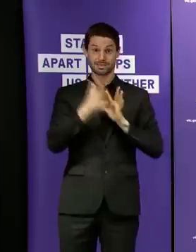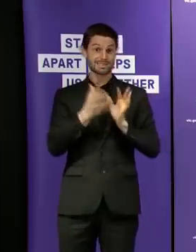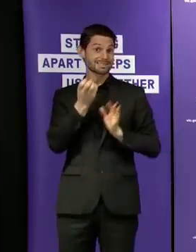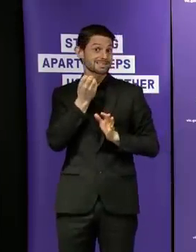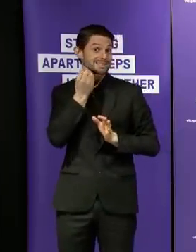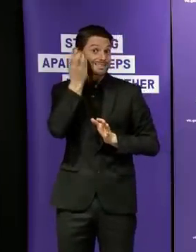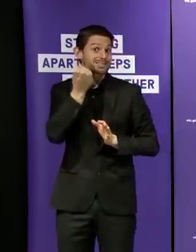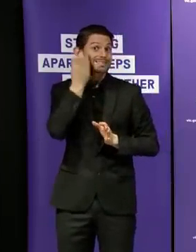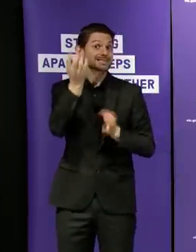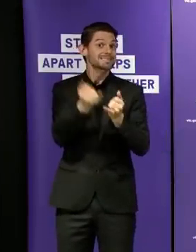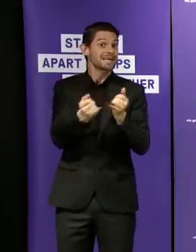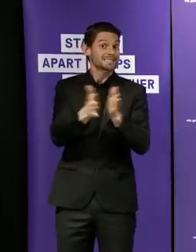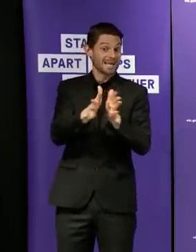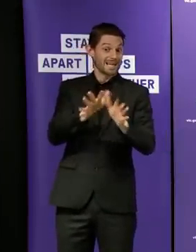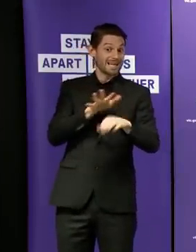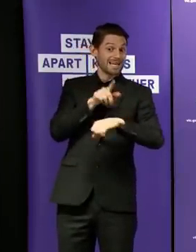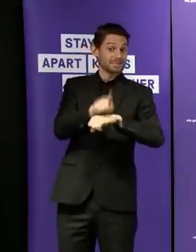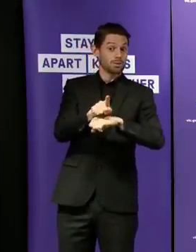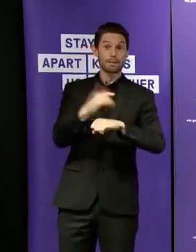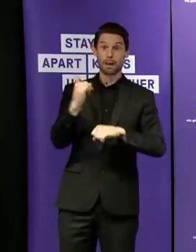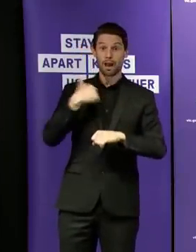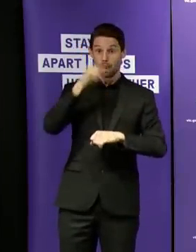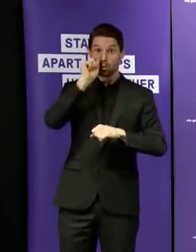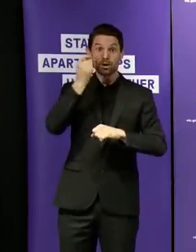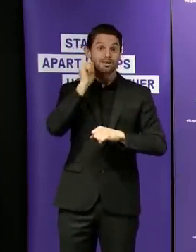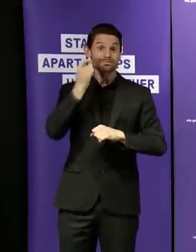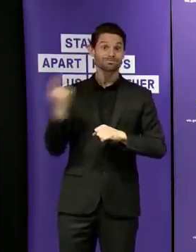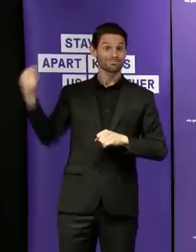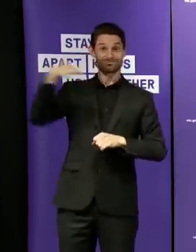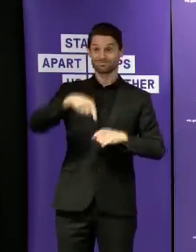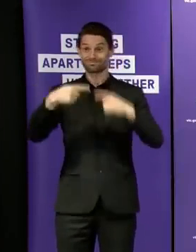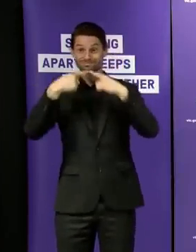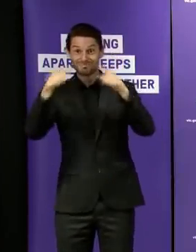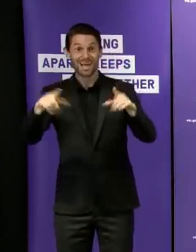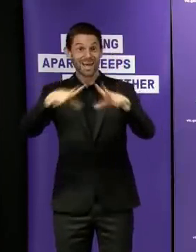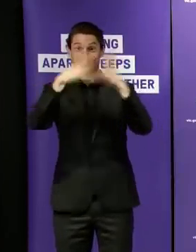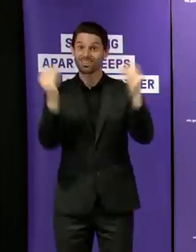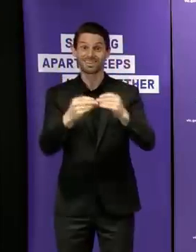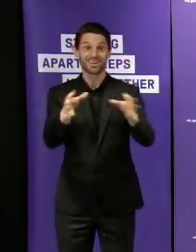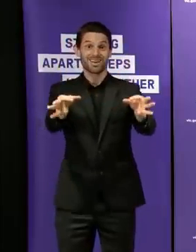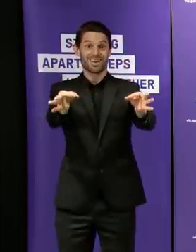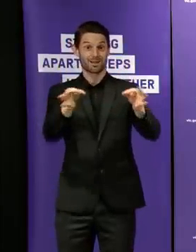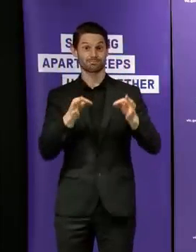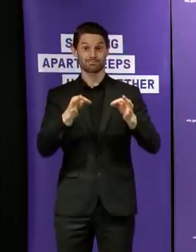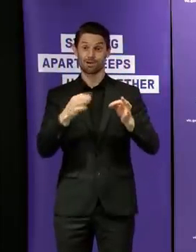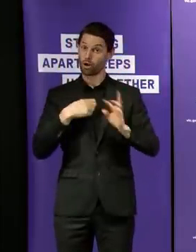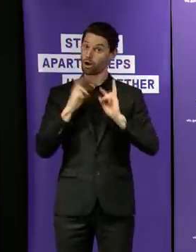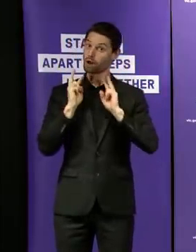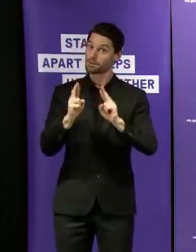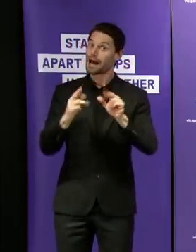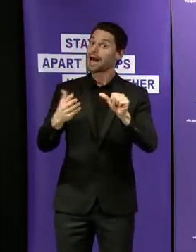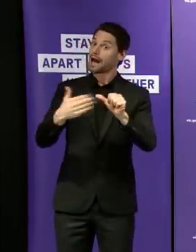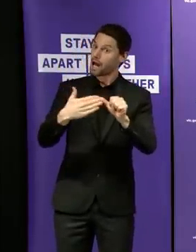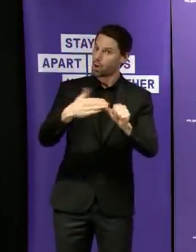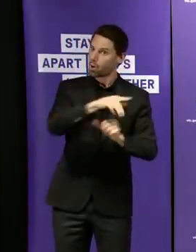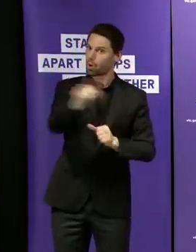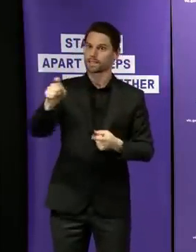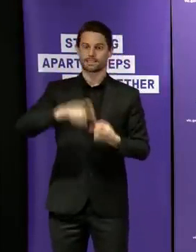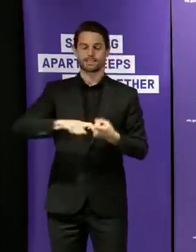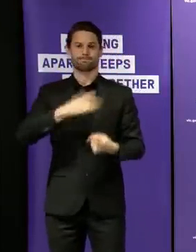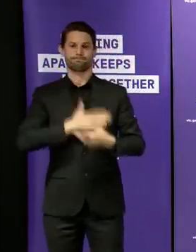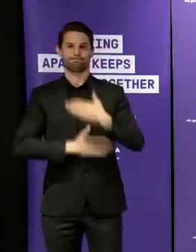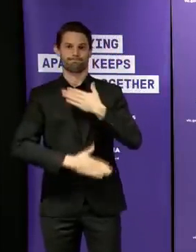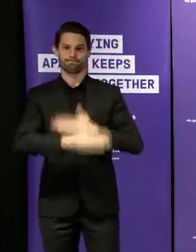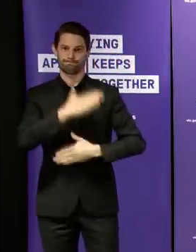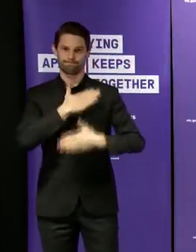is slated for the 1st of November can be brought forward. I hasten to add, it will not be on Sunday